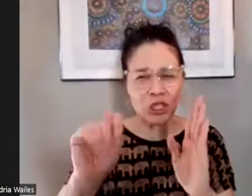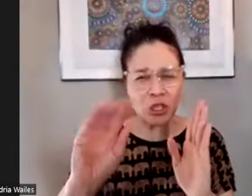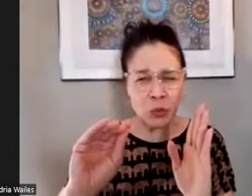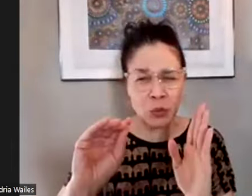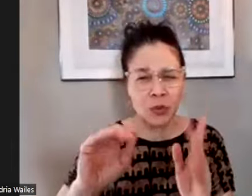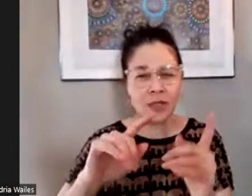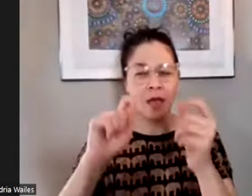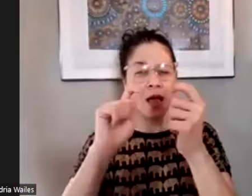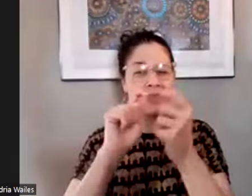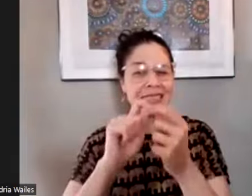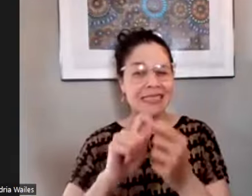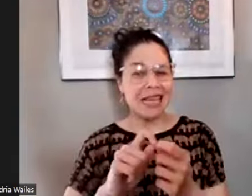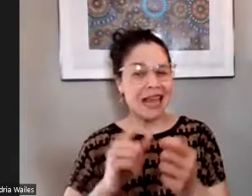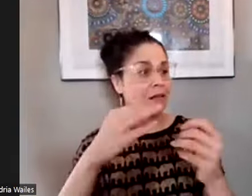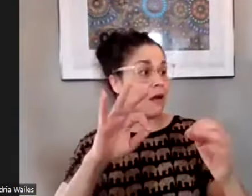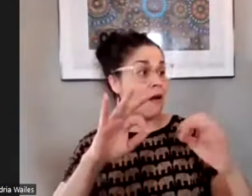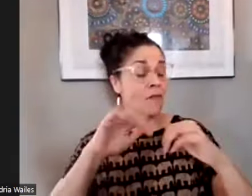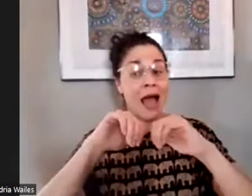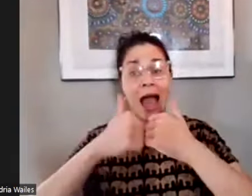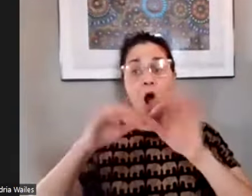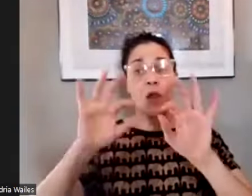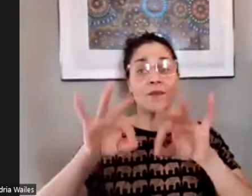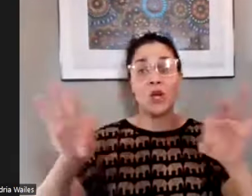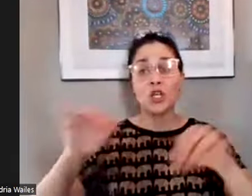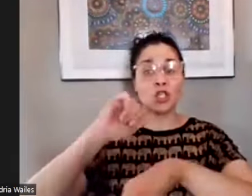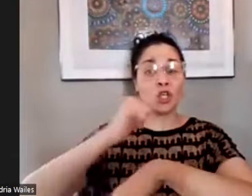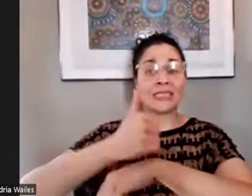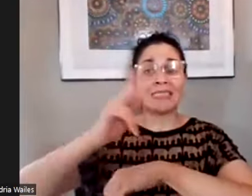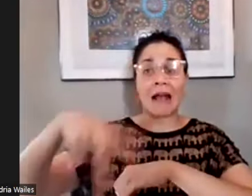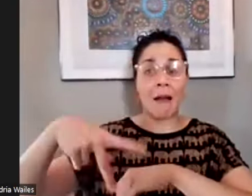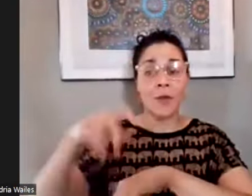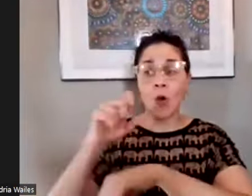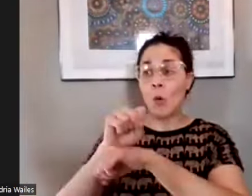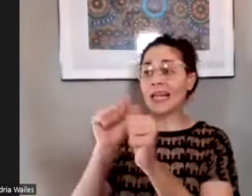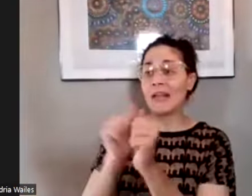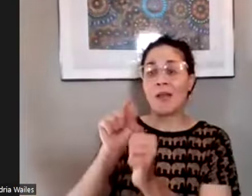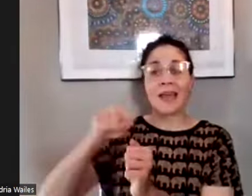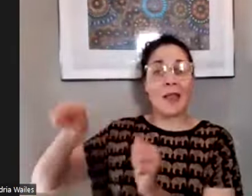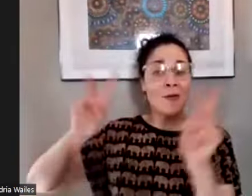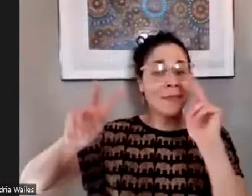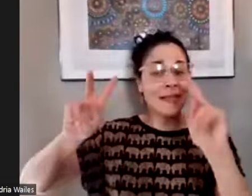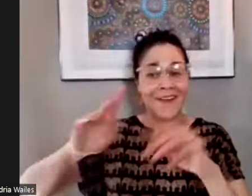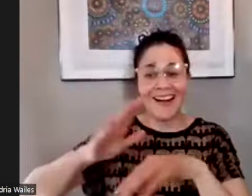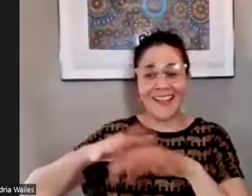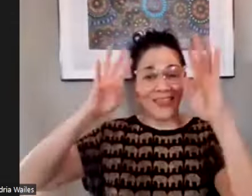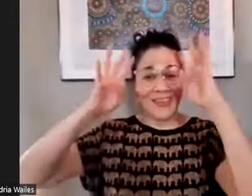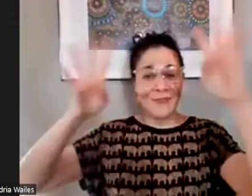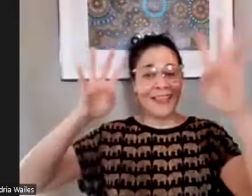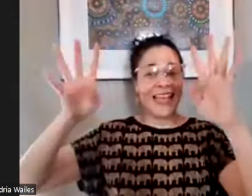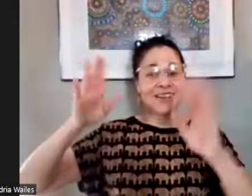we're paying attention to, that we want recognized, certain details that we want to convey, like how the furniture is set up in the house,